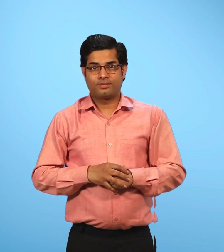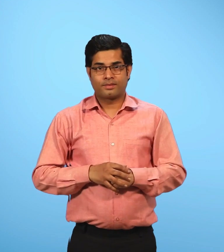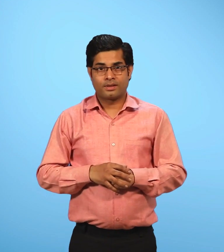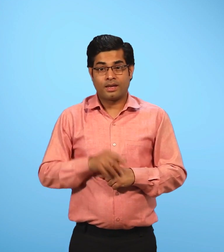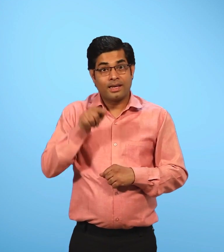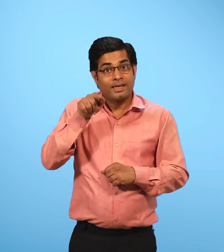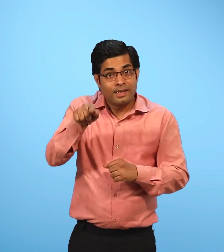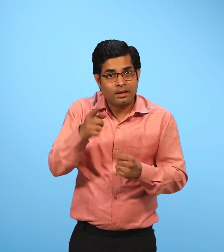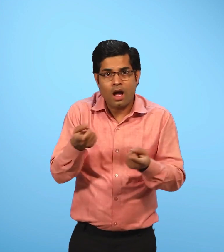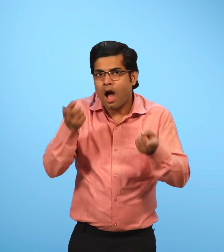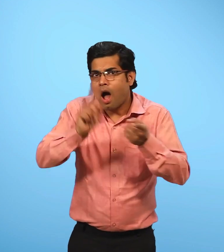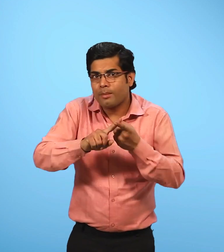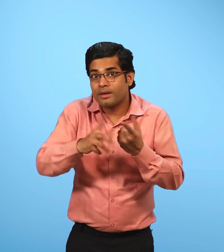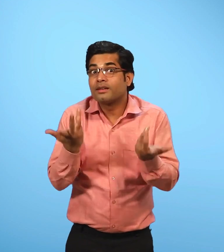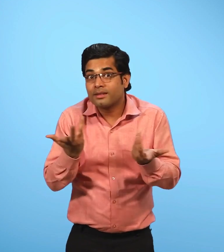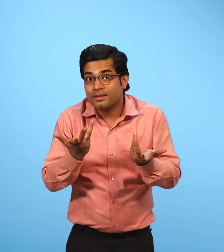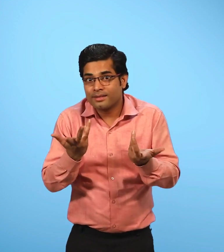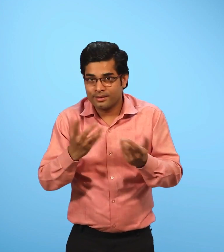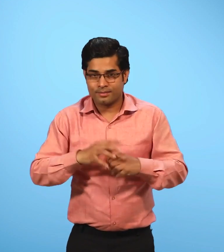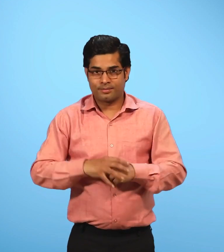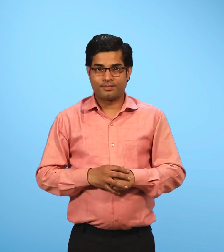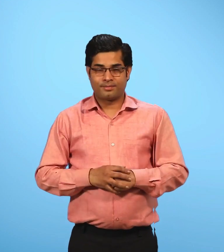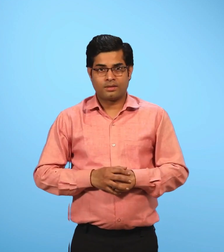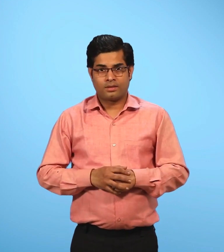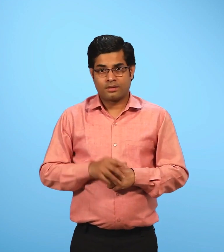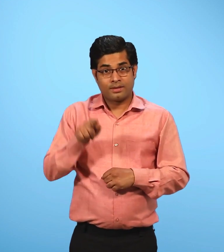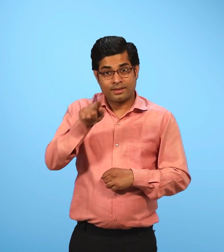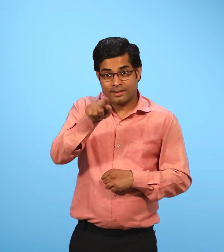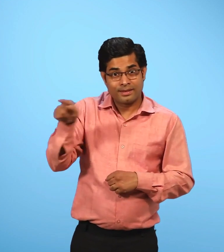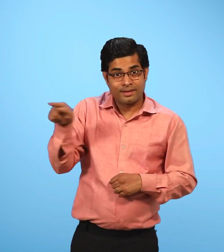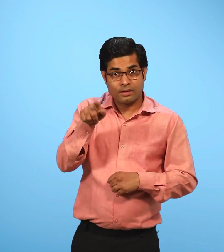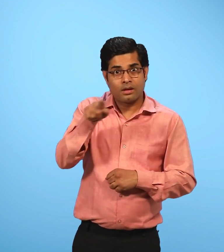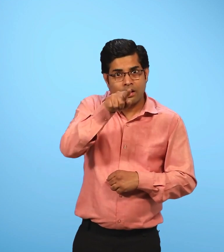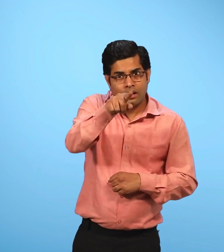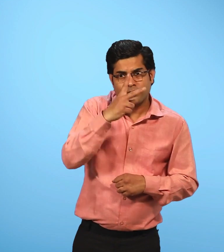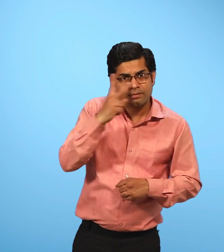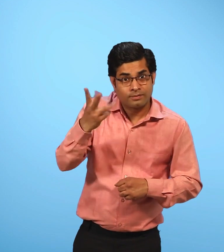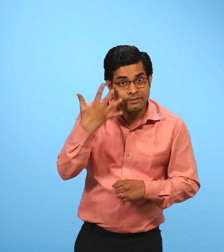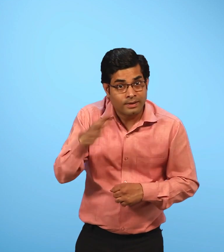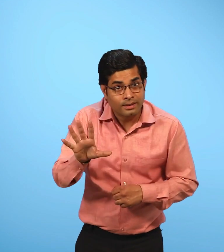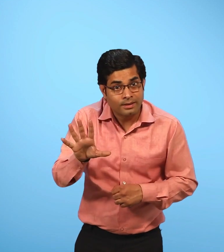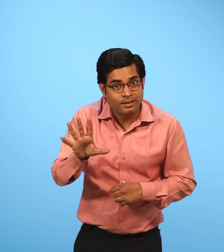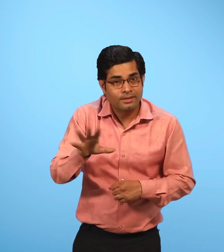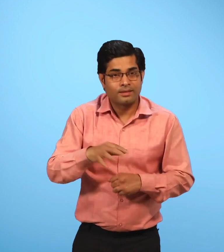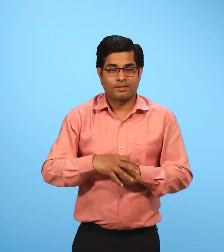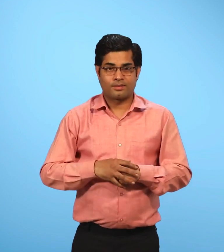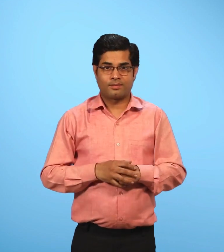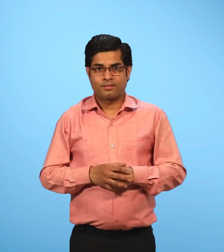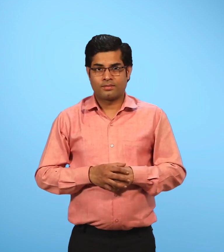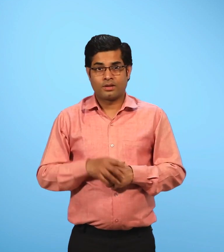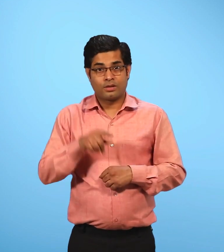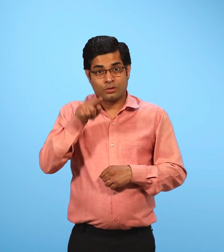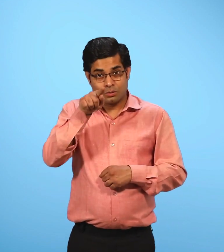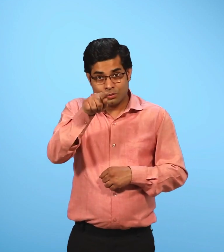was frightened. 4. I was very tired. Blank.